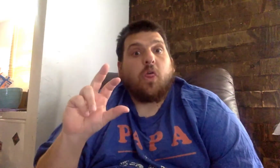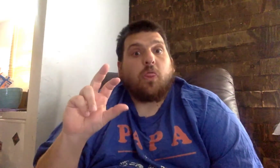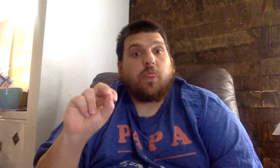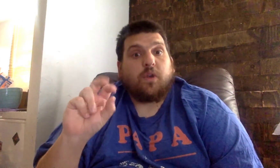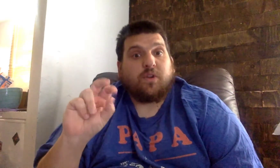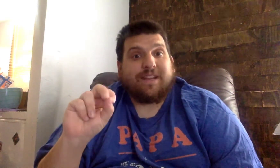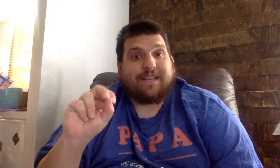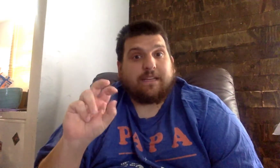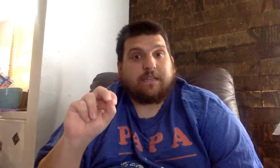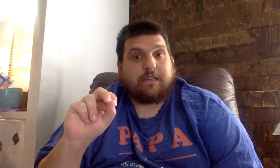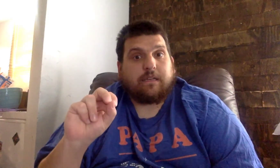30,